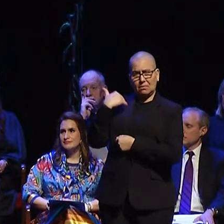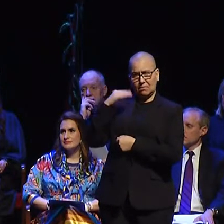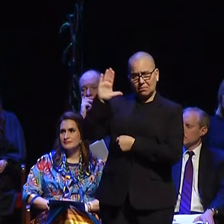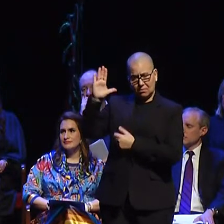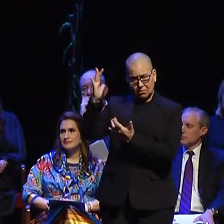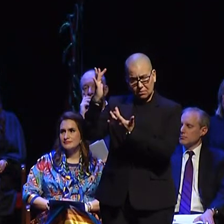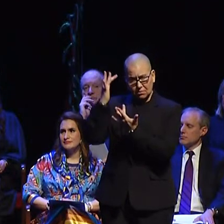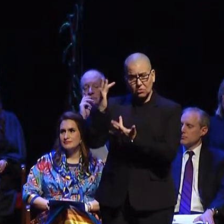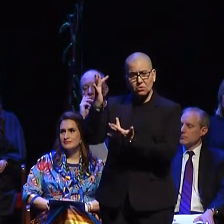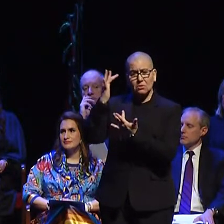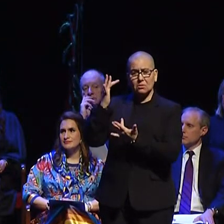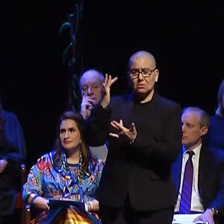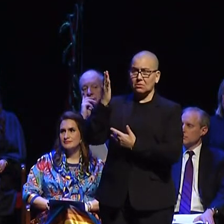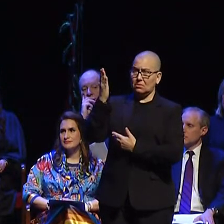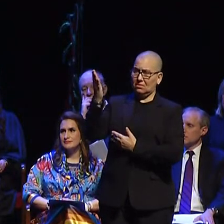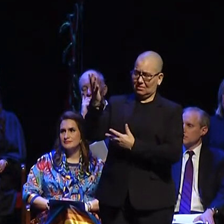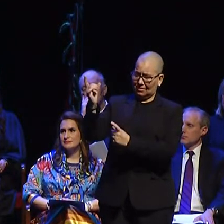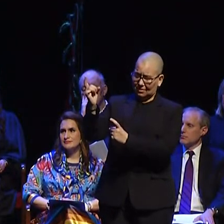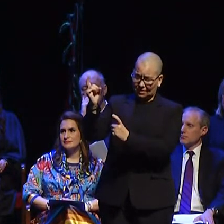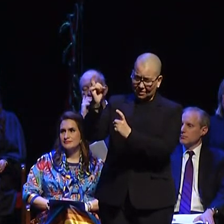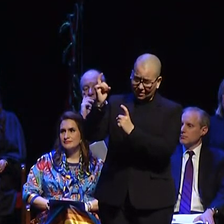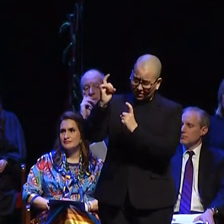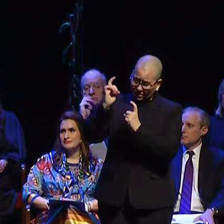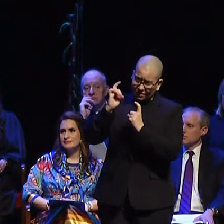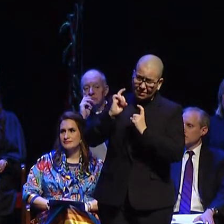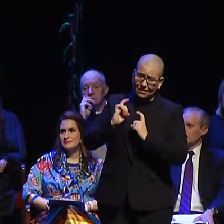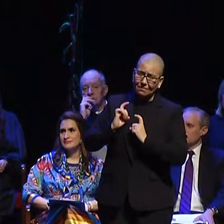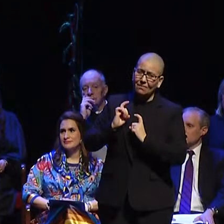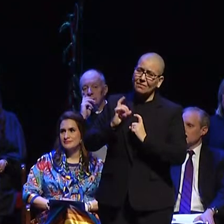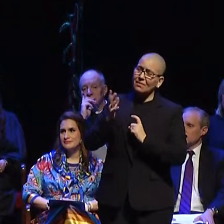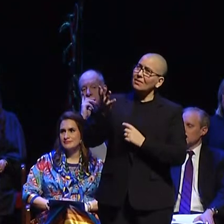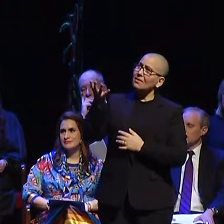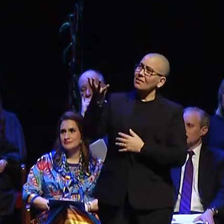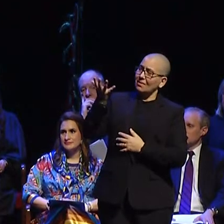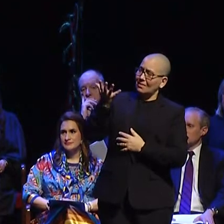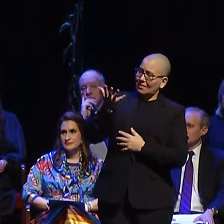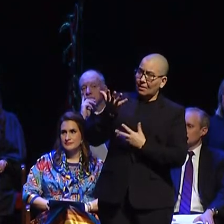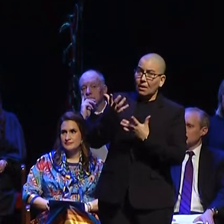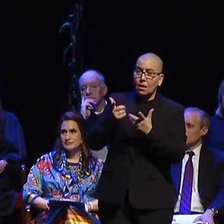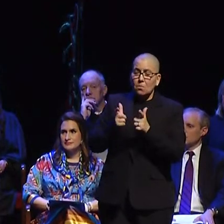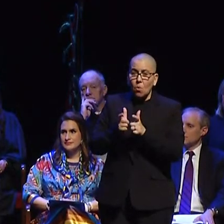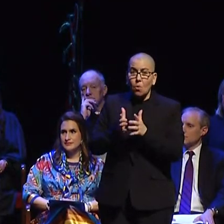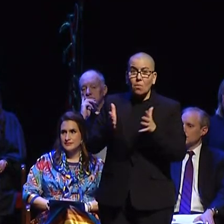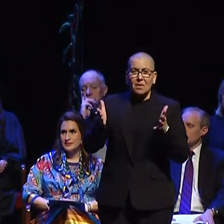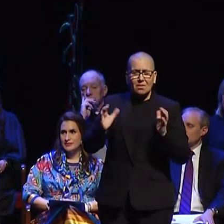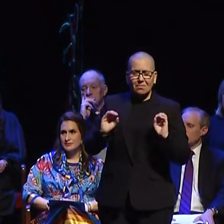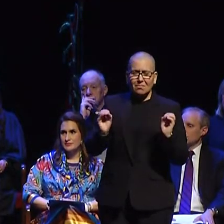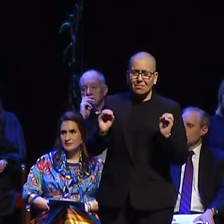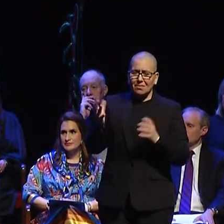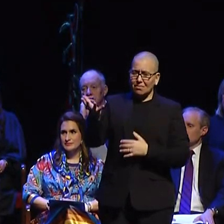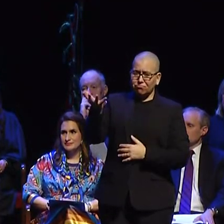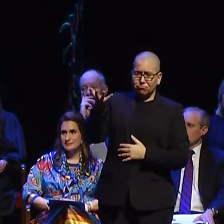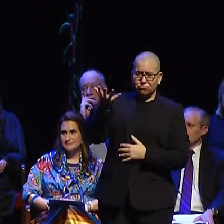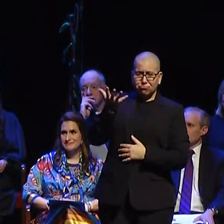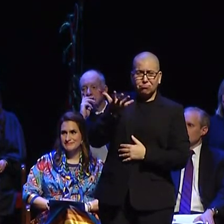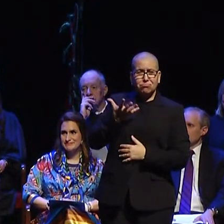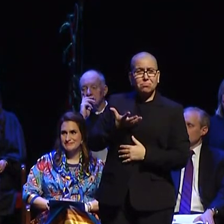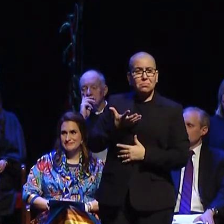the one who gives without measuring." On this beautiful occasion, to all of our